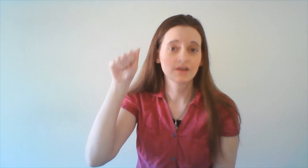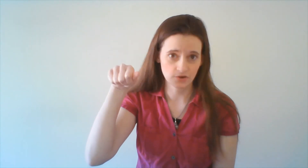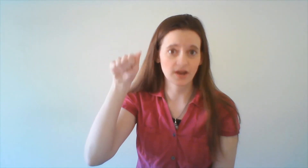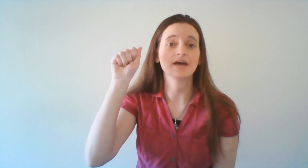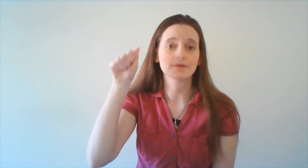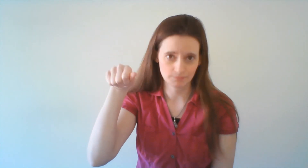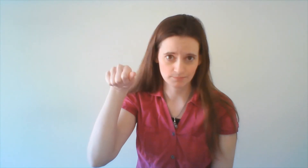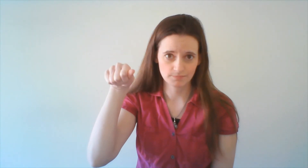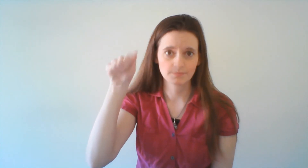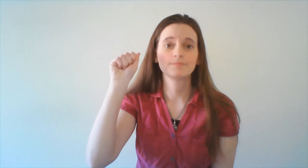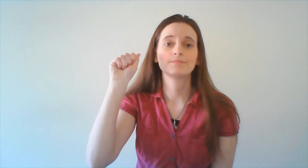your head.